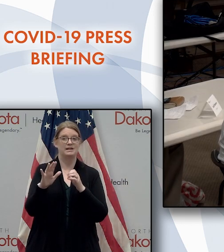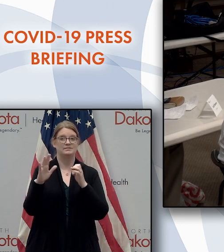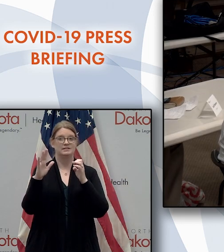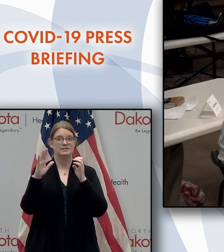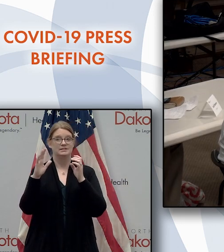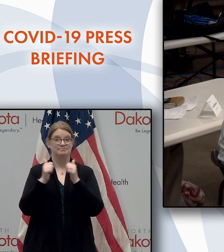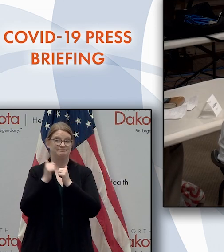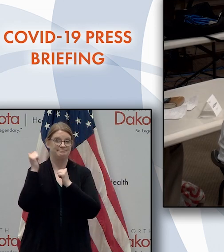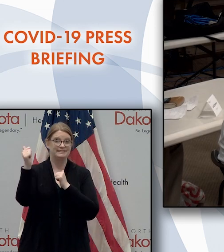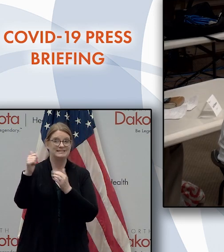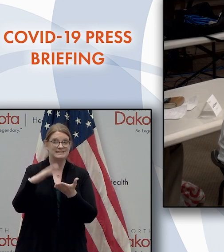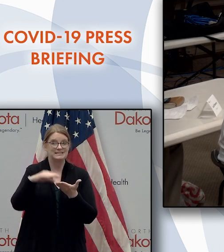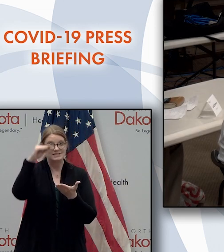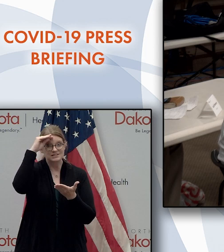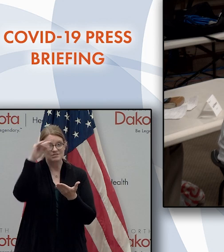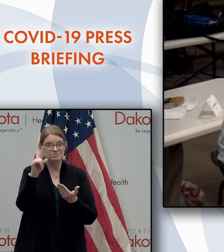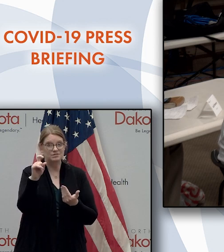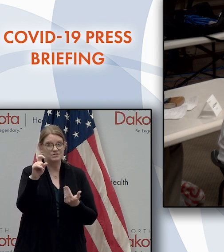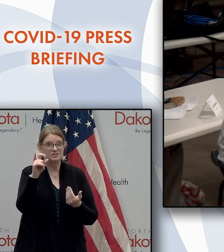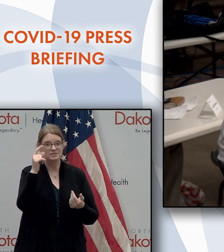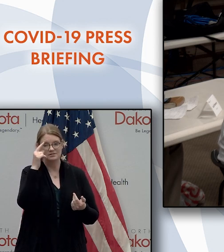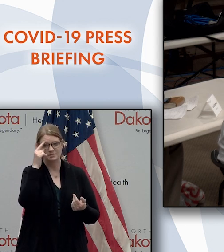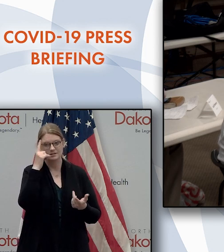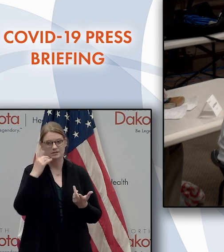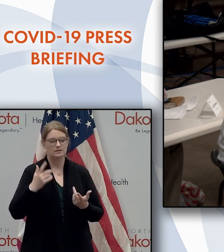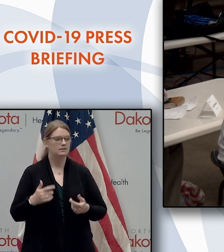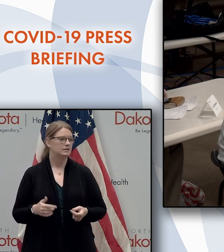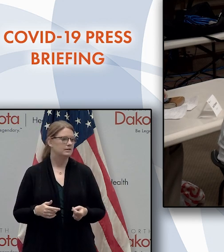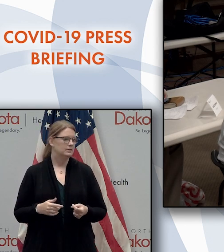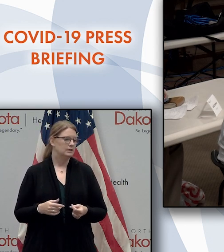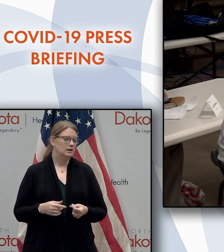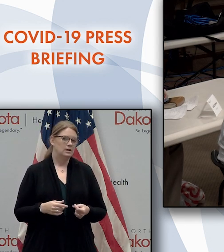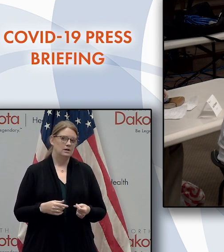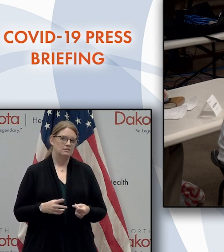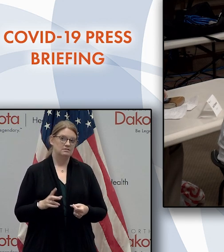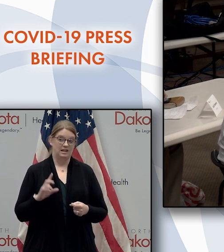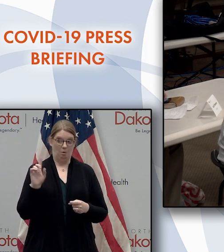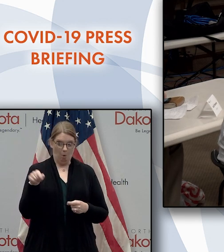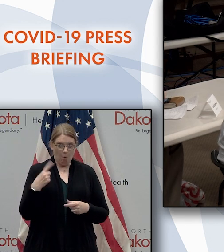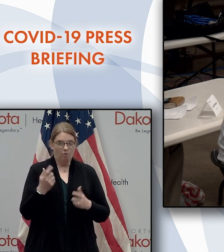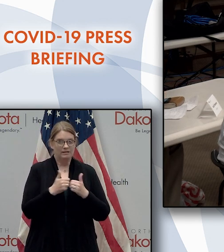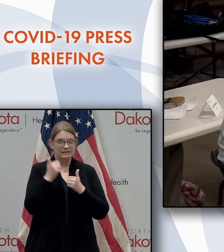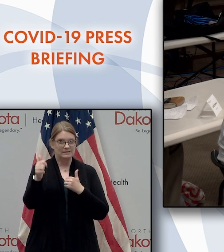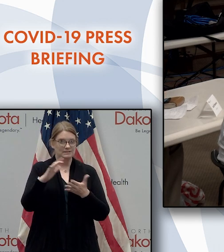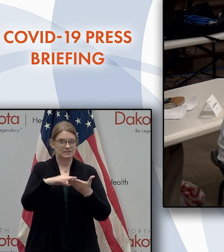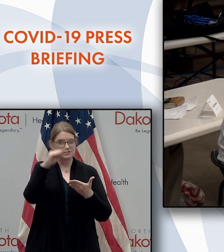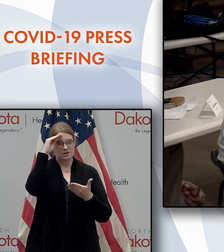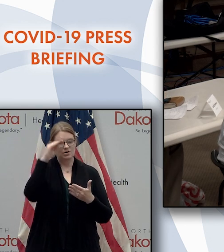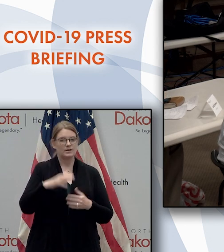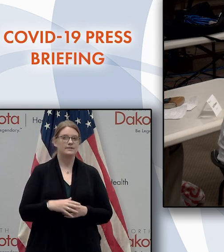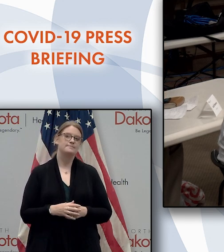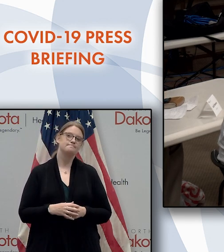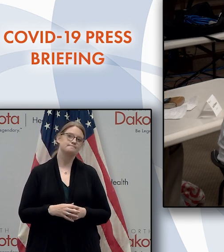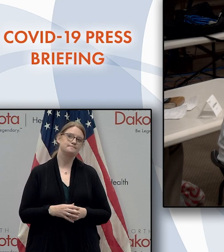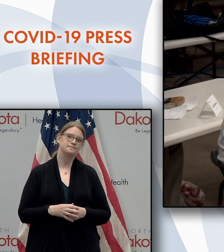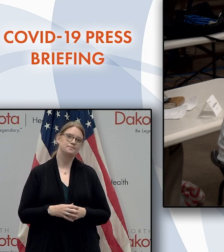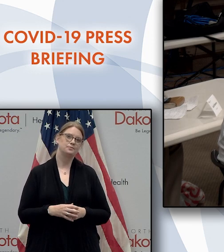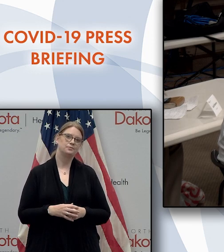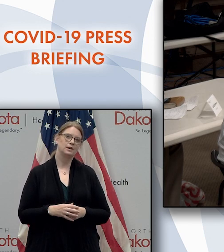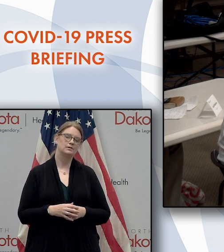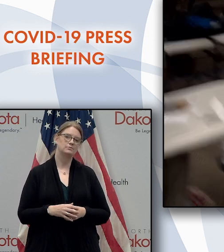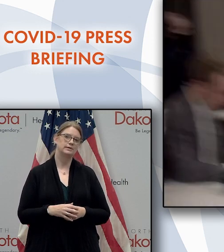do I anticipate that there will be districts that will want to do full and complete distance learning? I will say that the